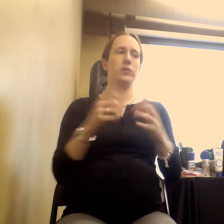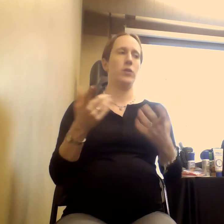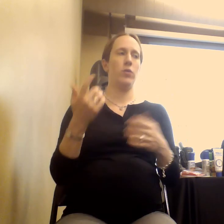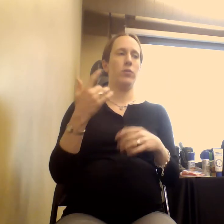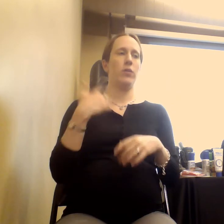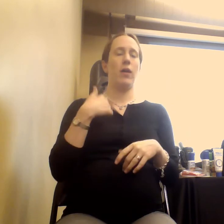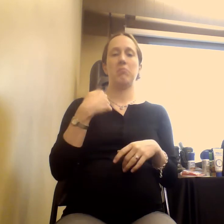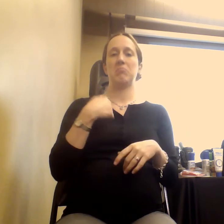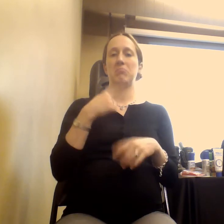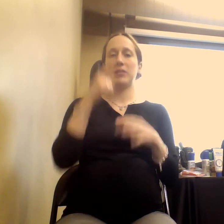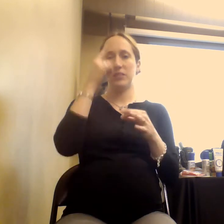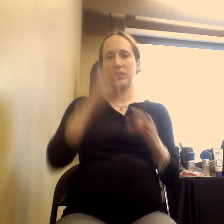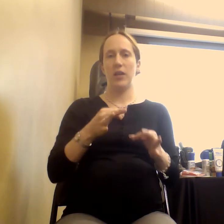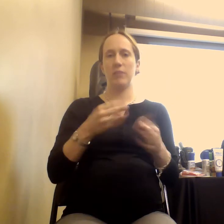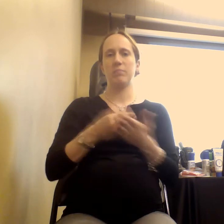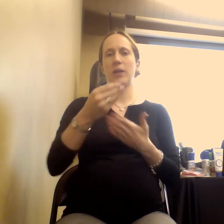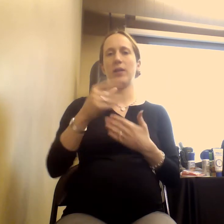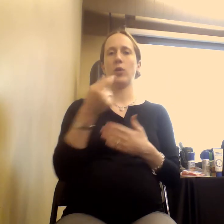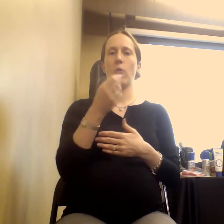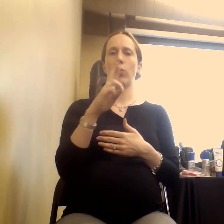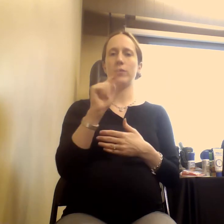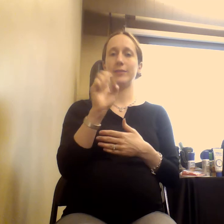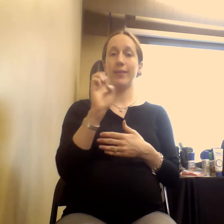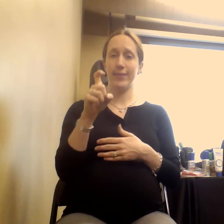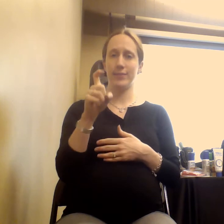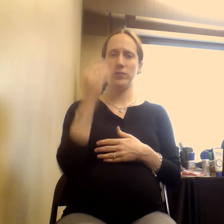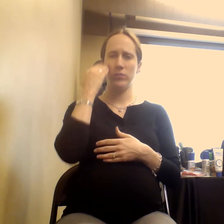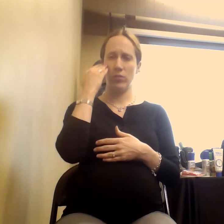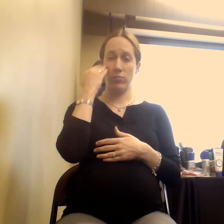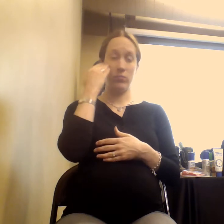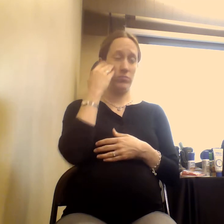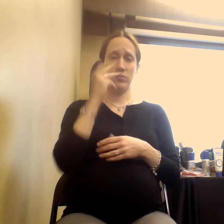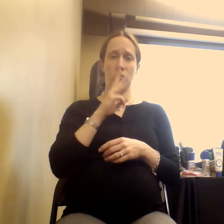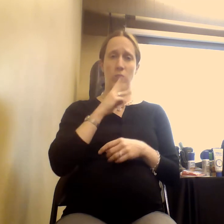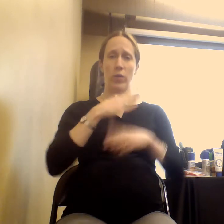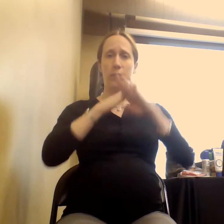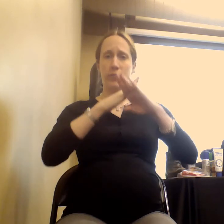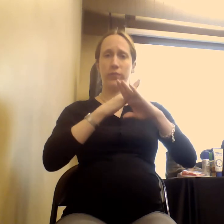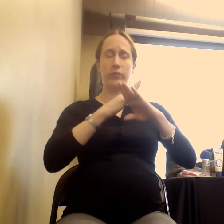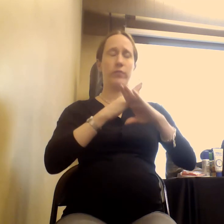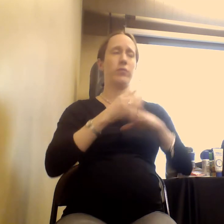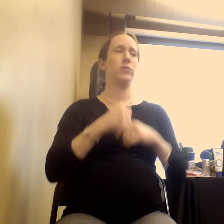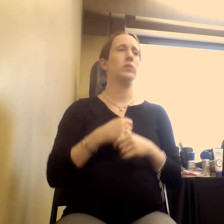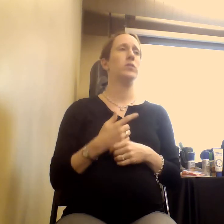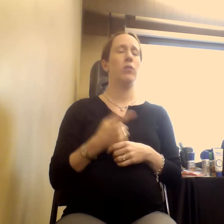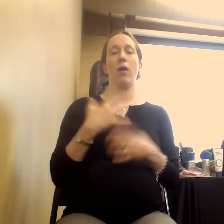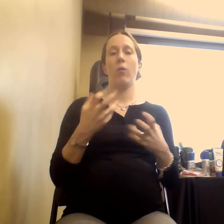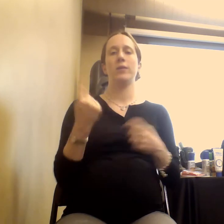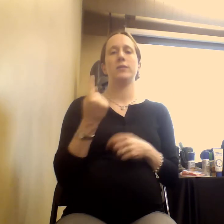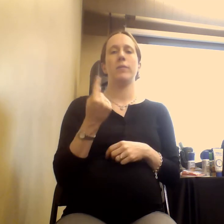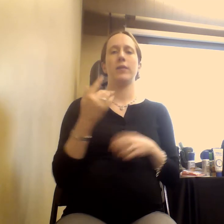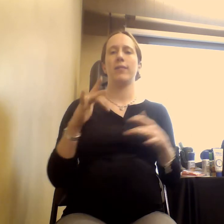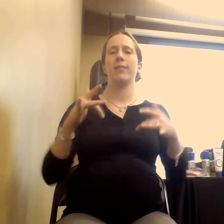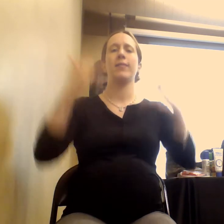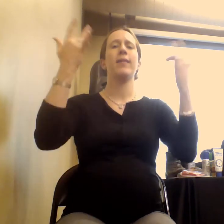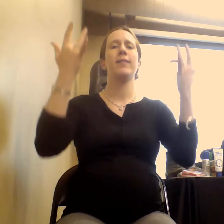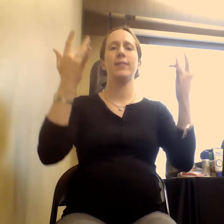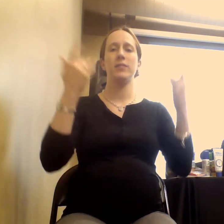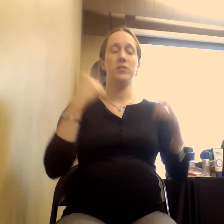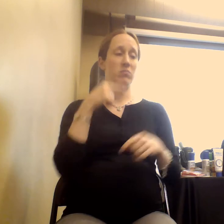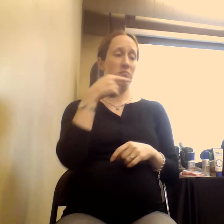Gore-Tex is? Waterproofing. I wanted something like that was lightweight, so I grabbed these boots. I went through the whole last year's